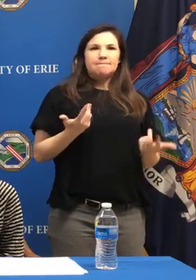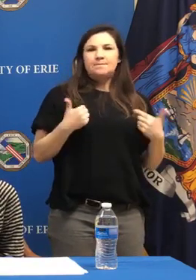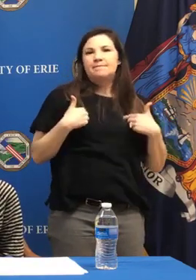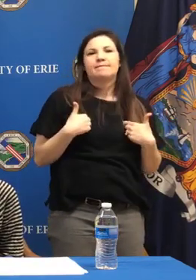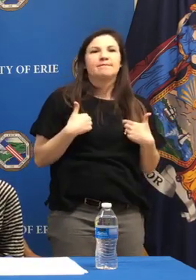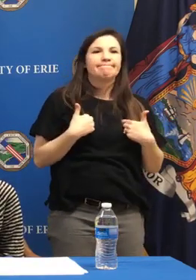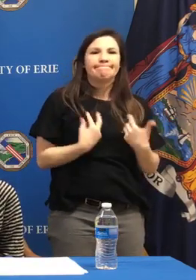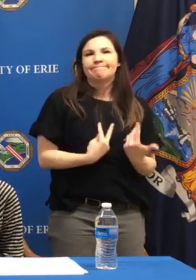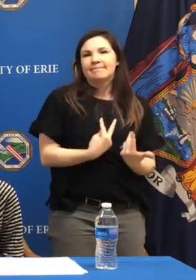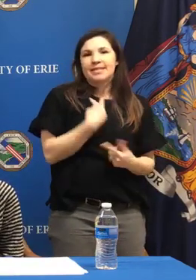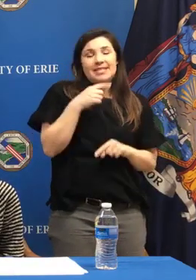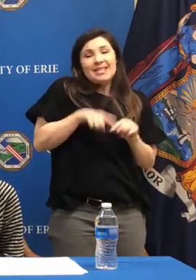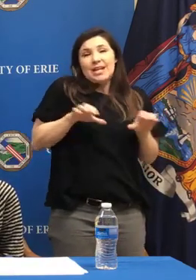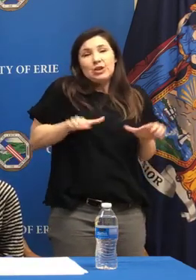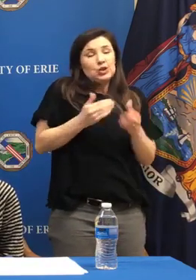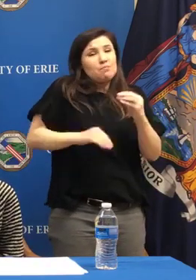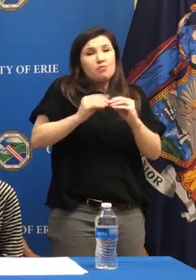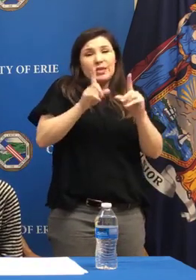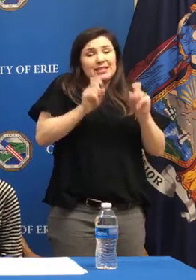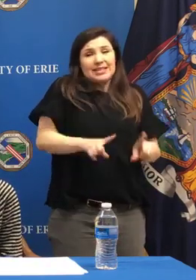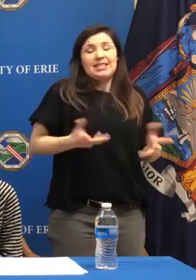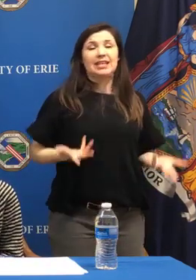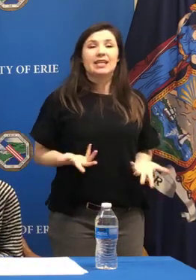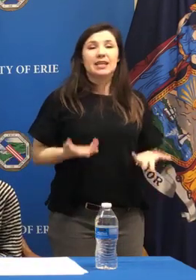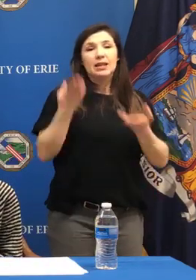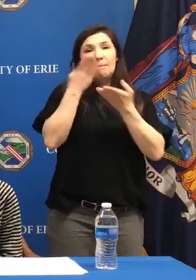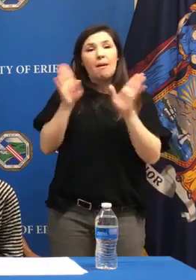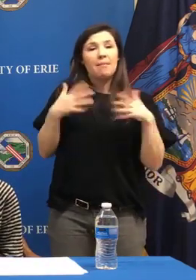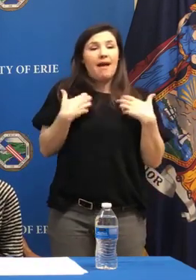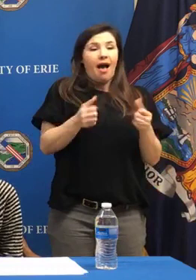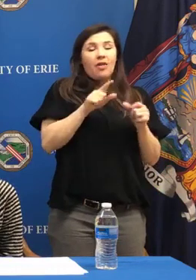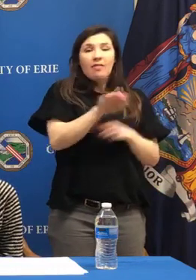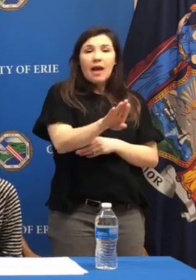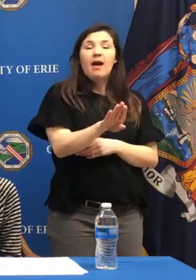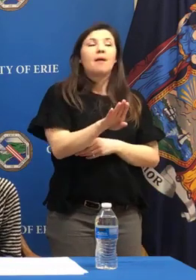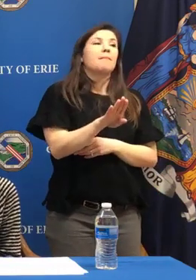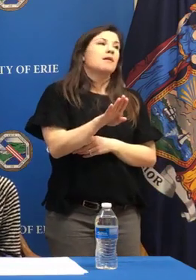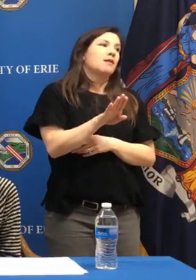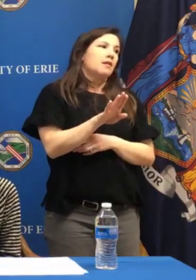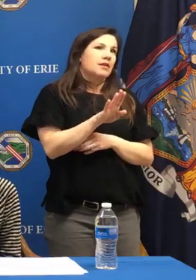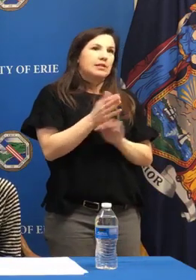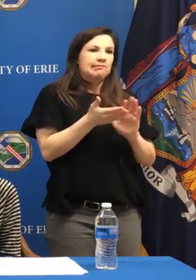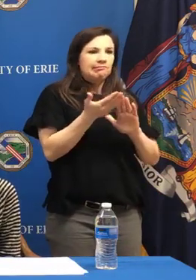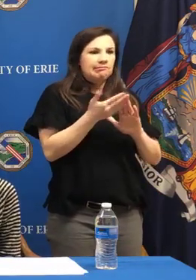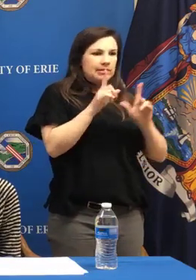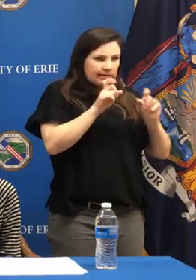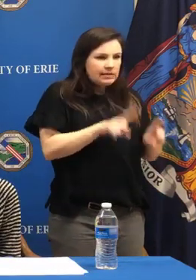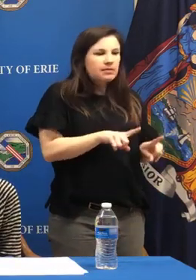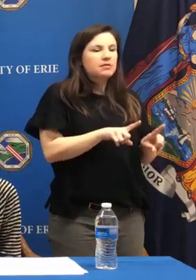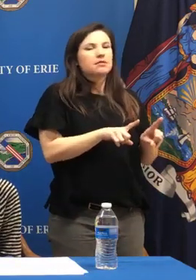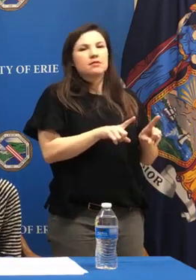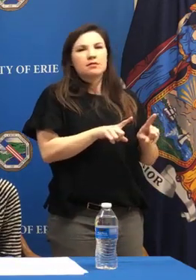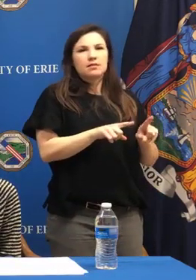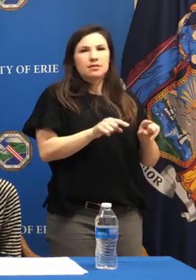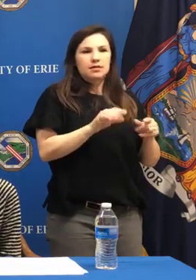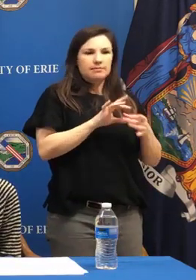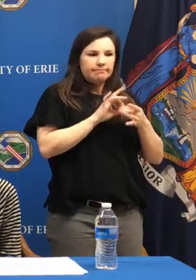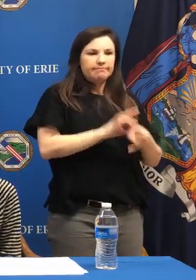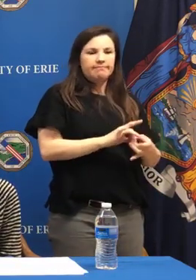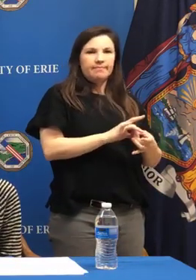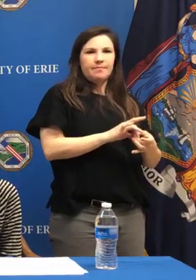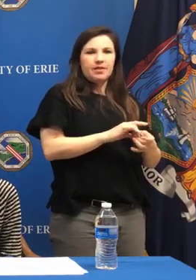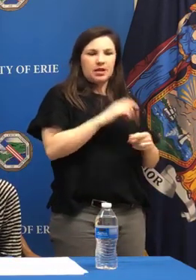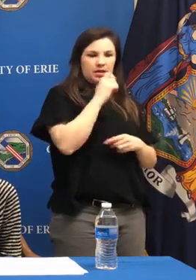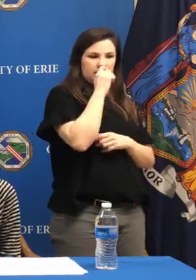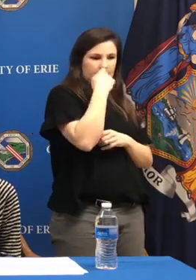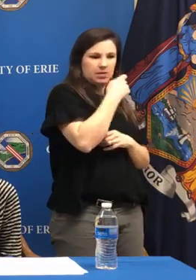do any additional testing right now. Our public health lab is working on running tests on the specimens that we've